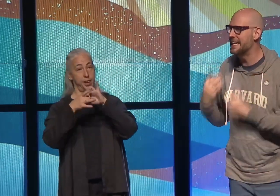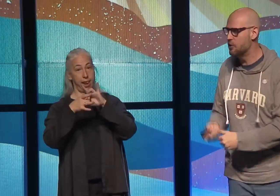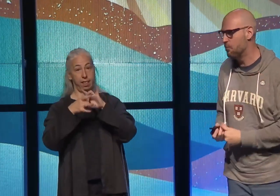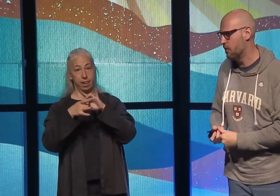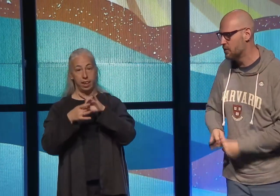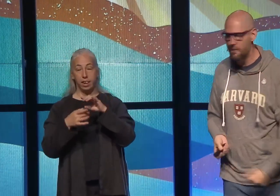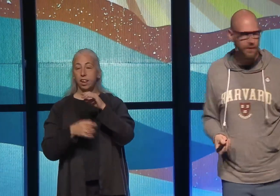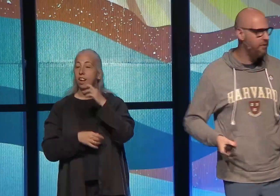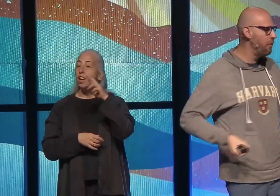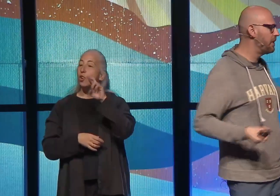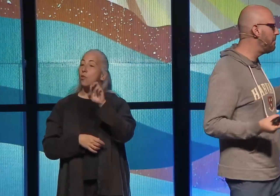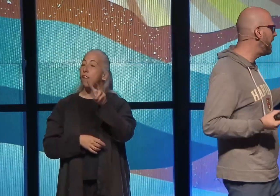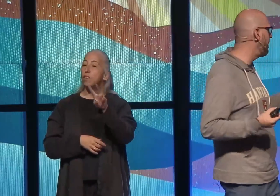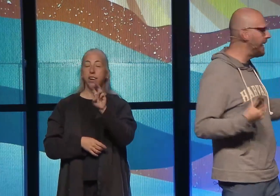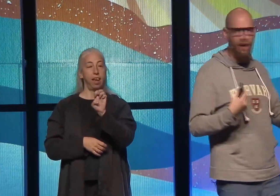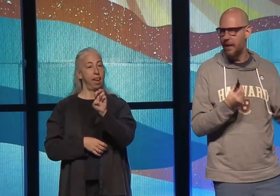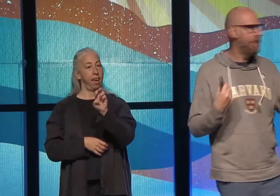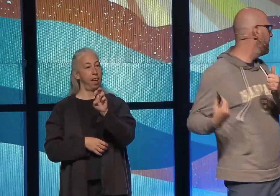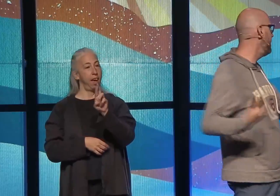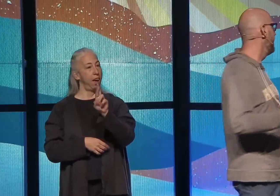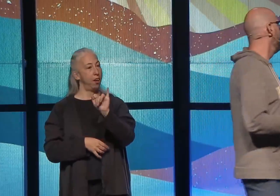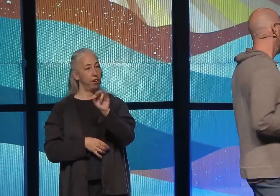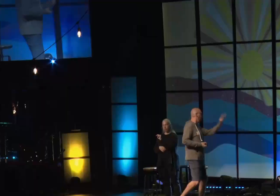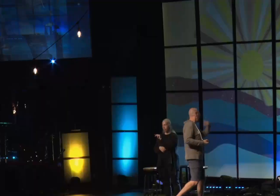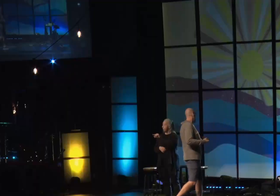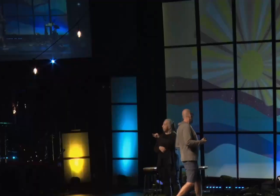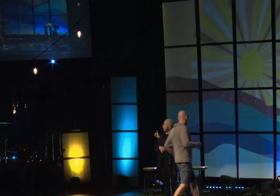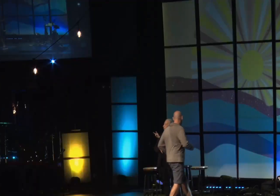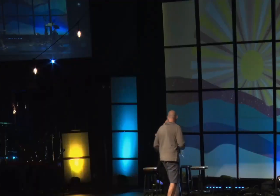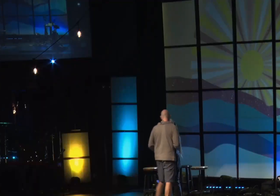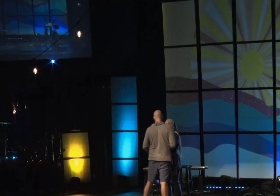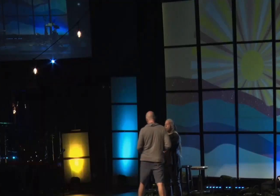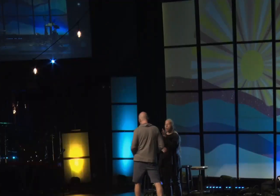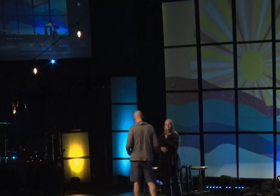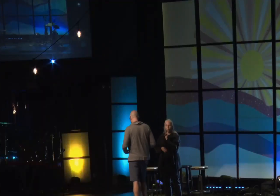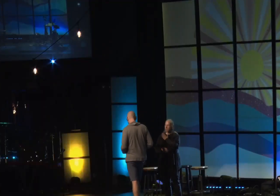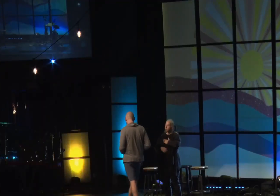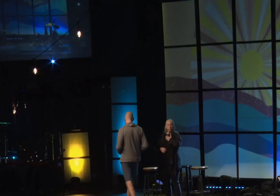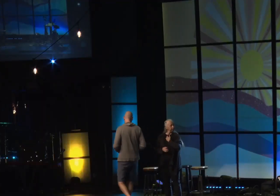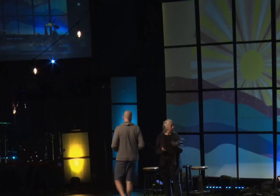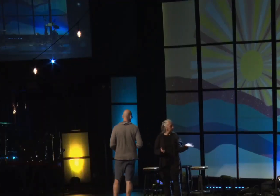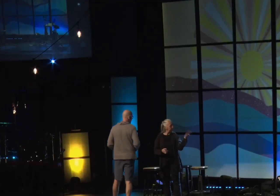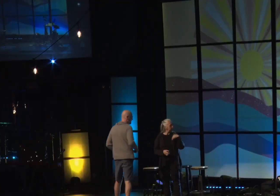Aaron Gilmore. Do me a favor, welcome Aaron out. Aaron, come on out and join us.